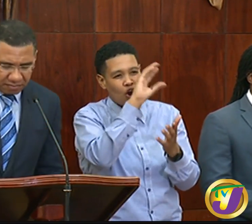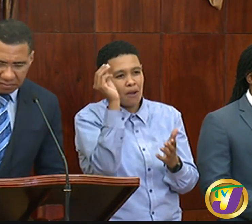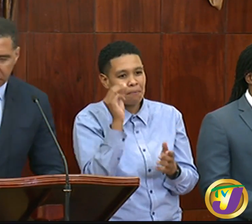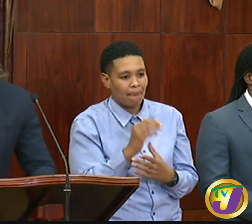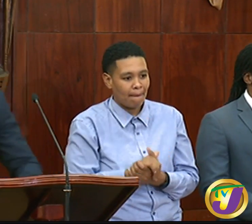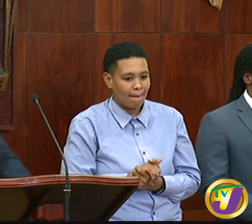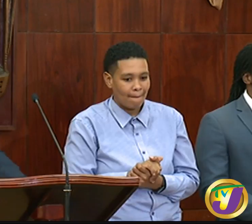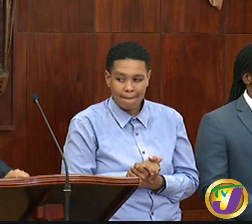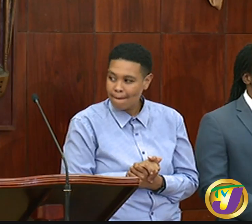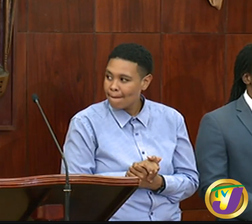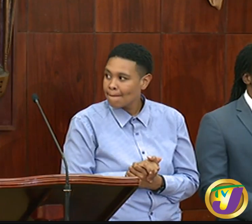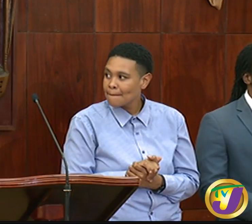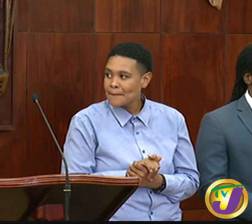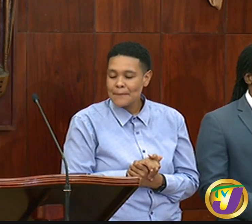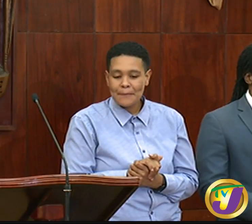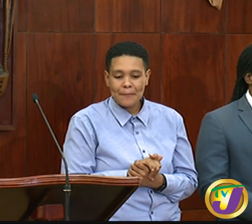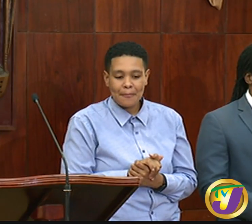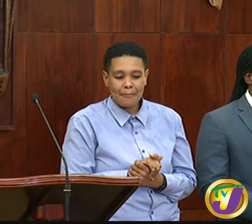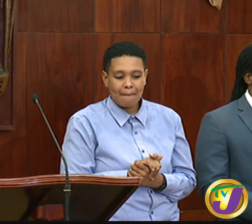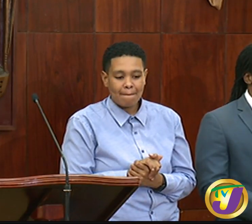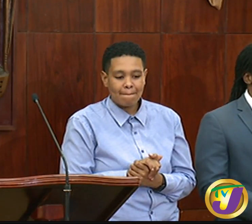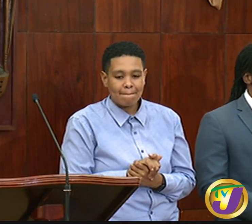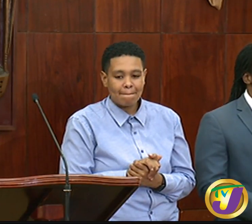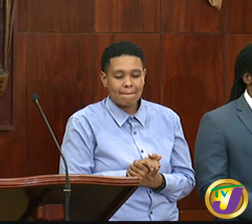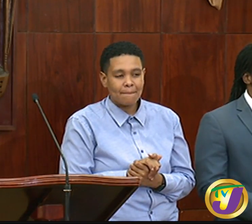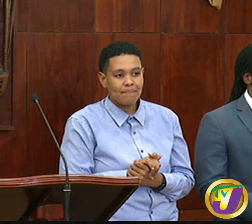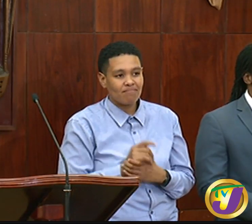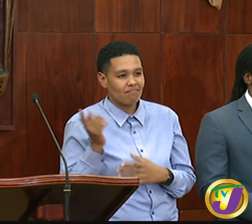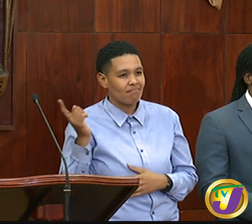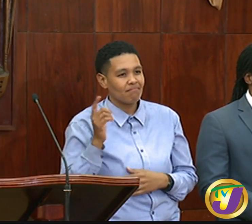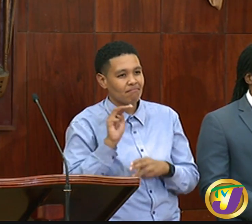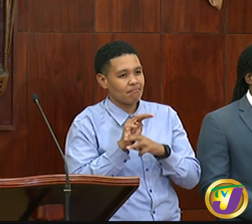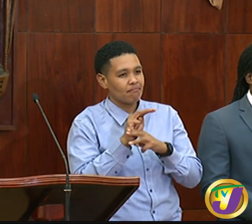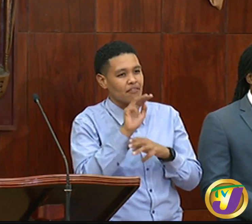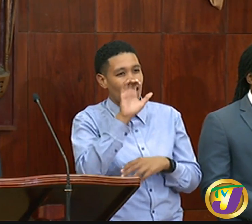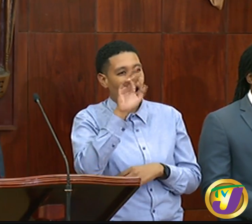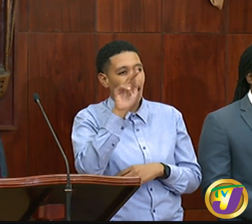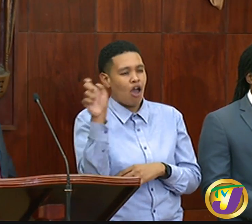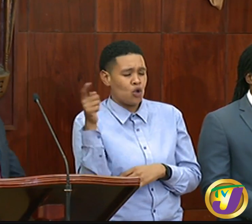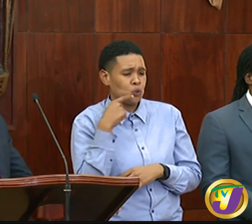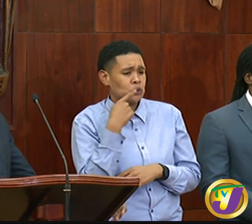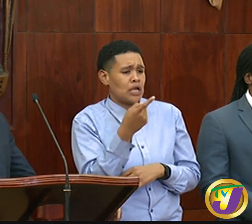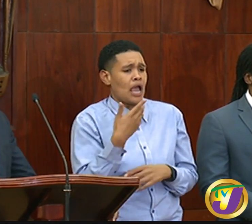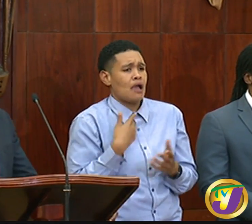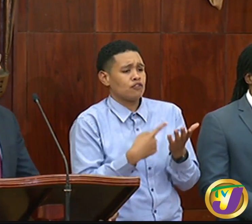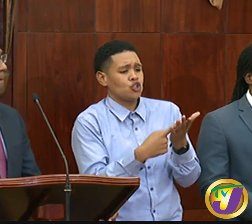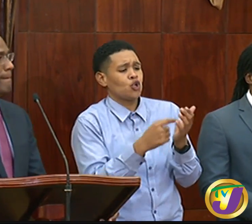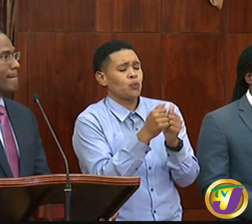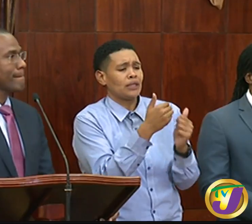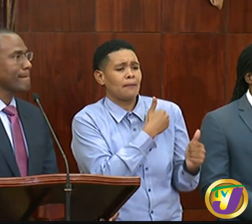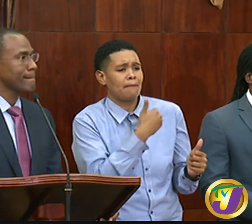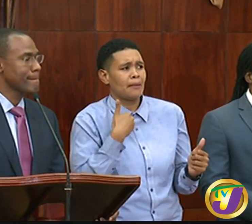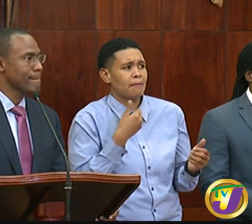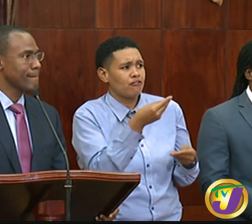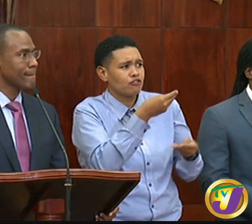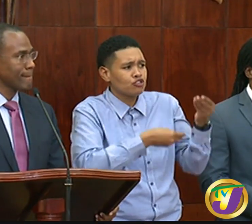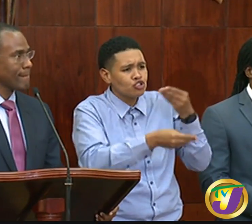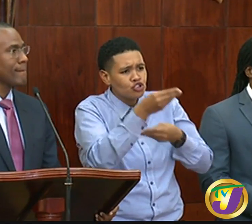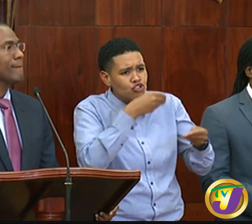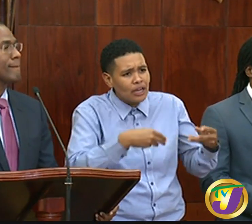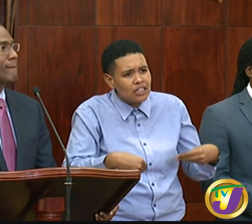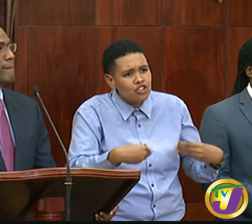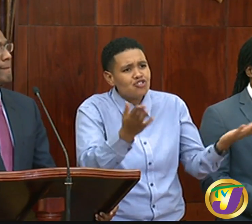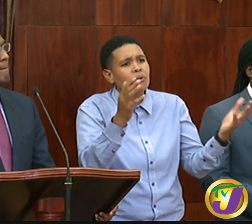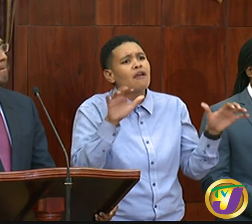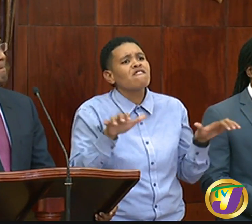Clark, you said you had discussions with members of the trade, distributors, manufacturers, and